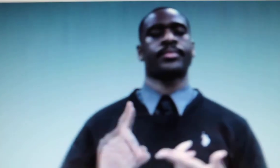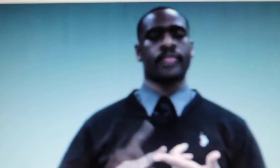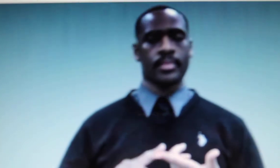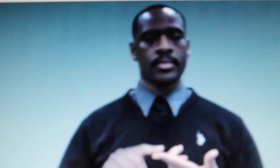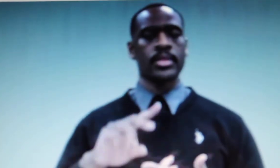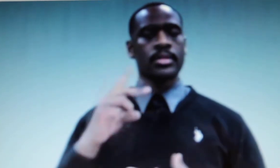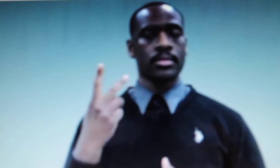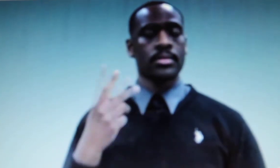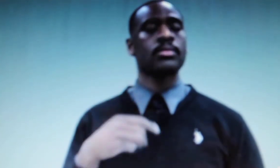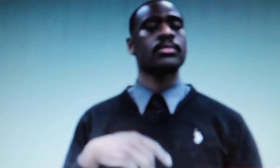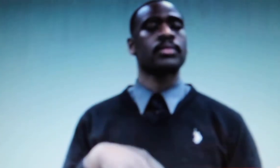included